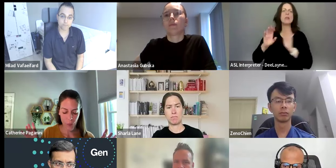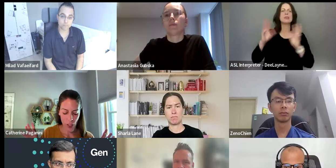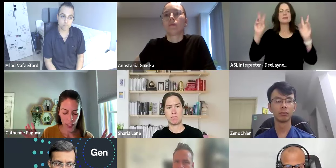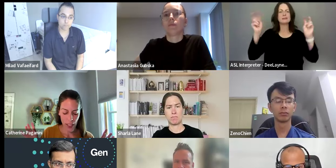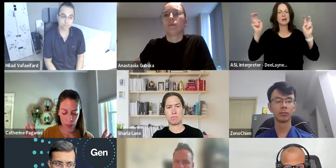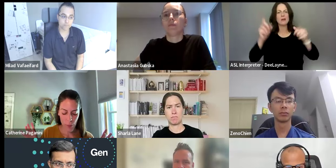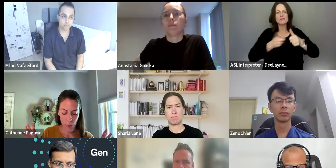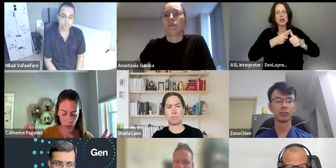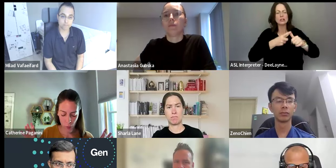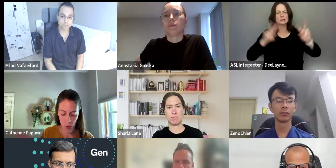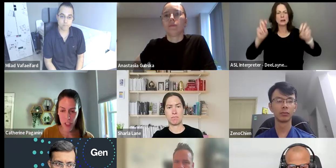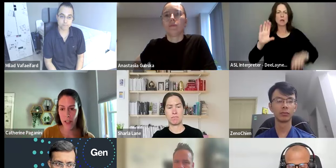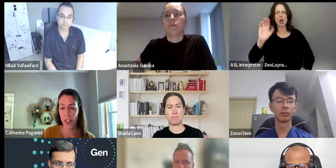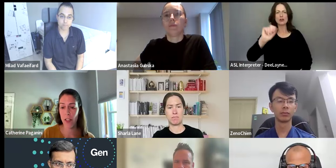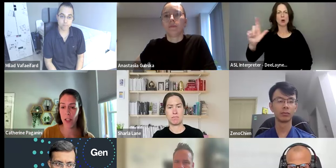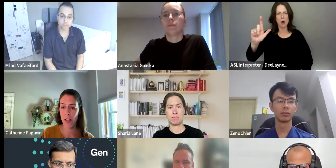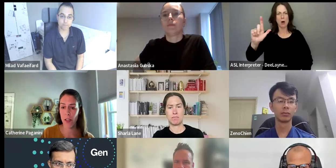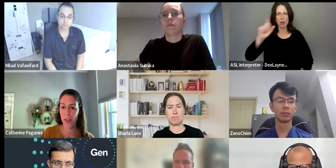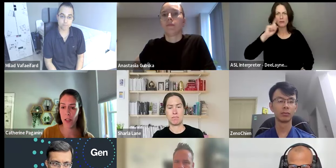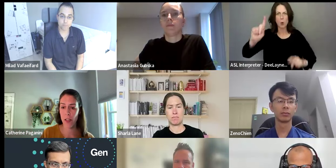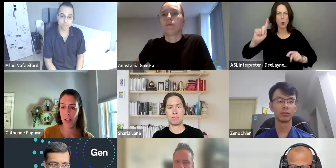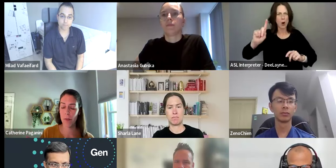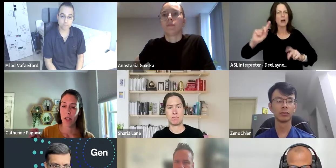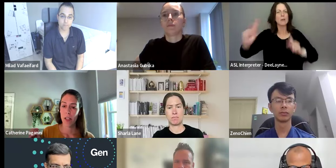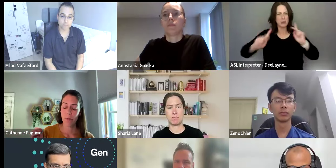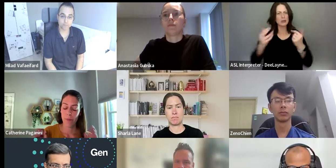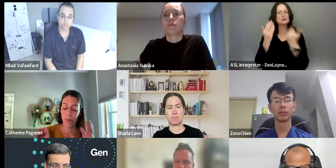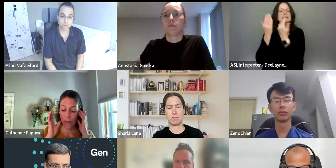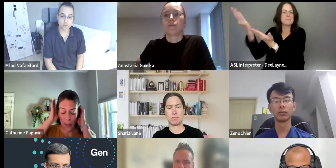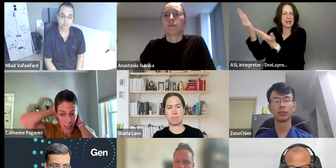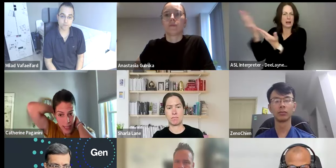for like people. The community actually